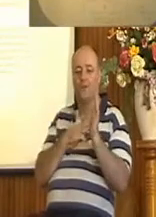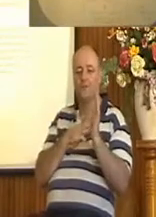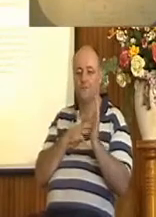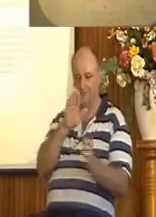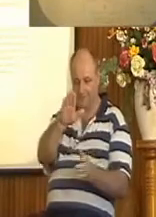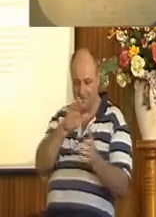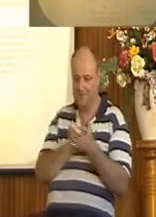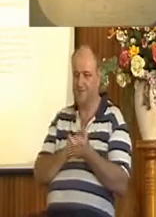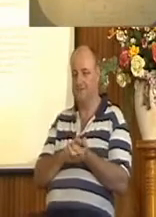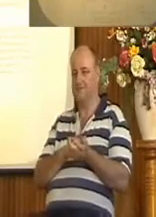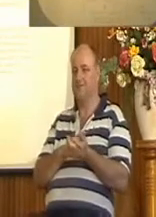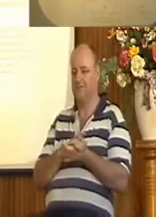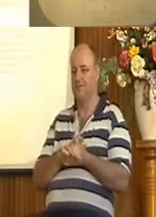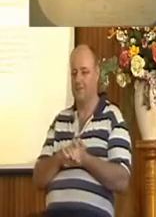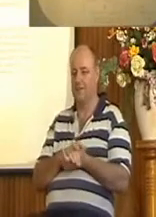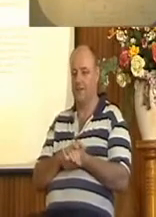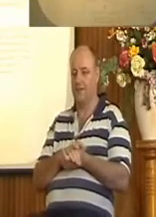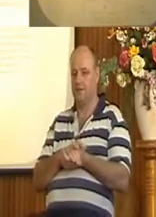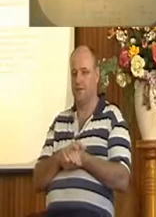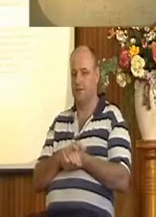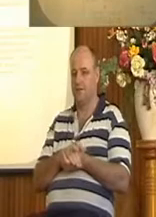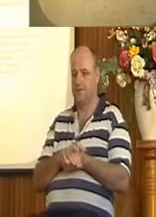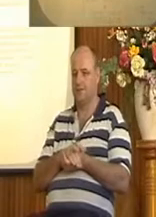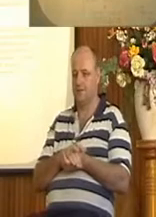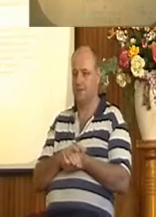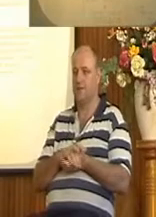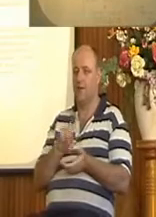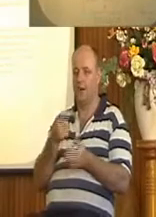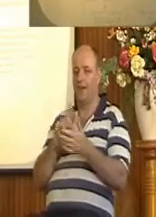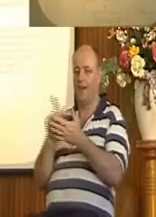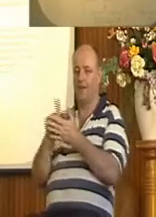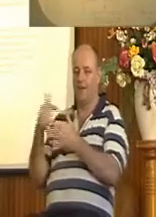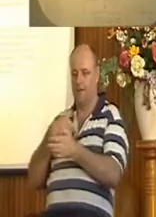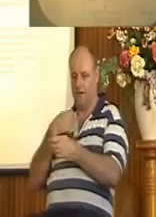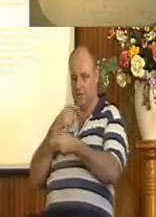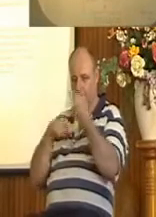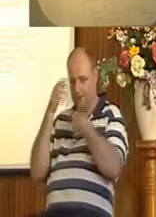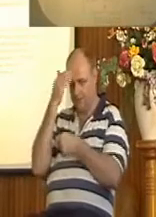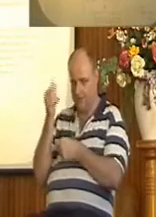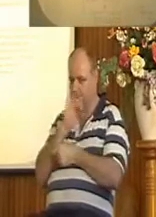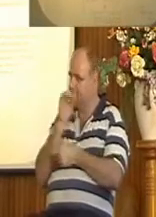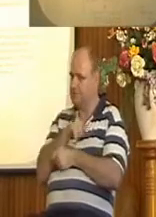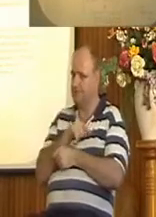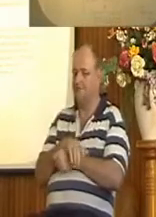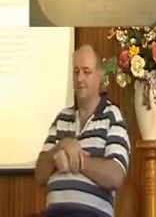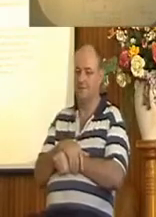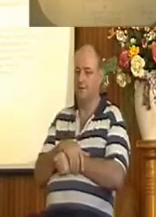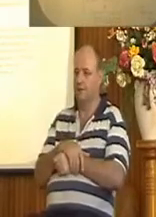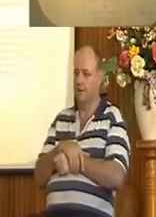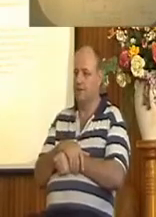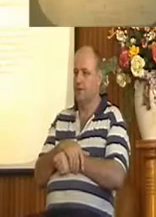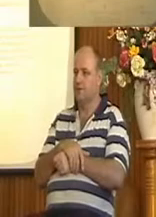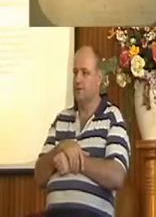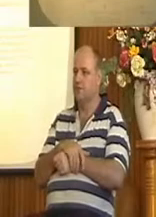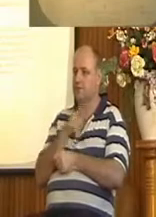after. Anyway, he didn't establish me in the things of Christ. Now, because they